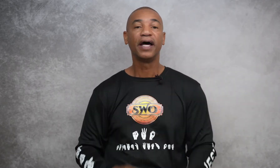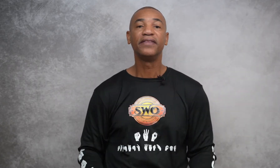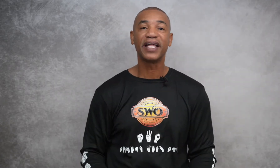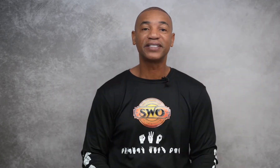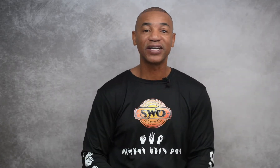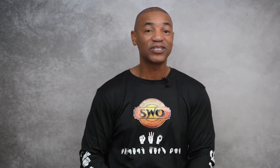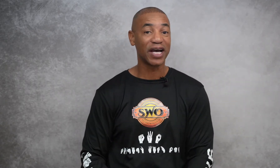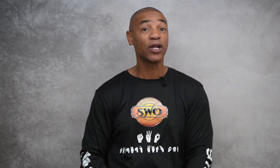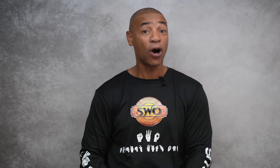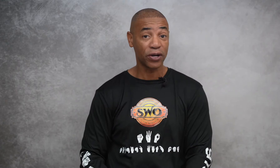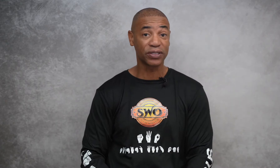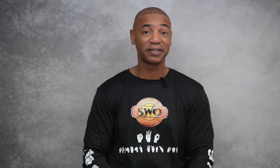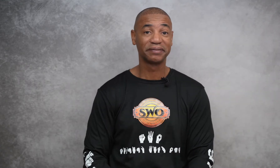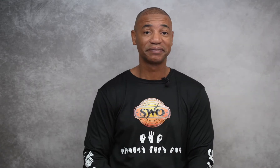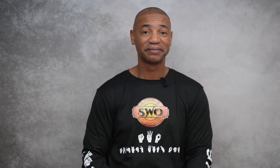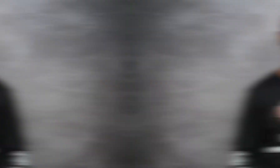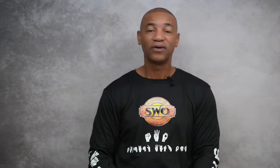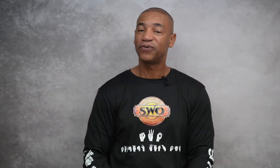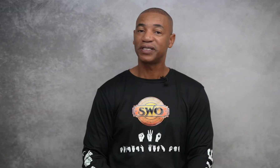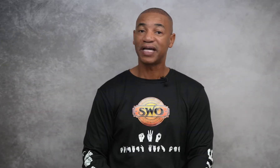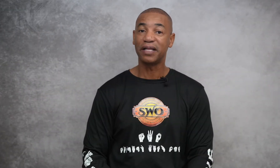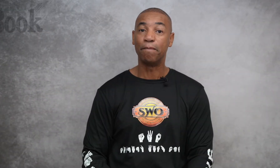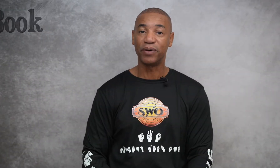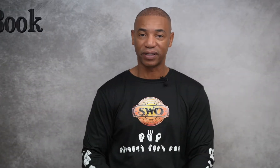That is how you sign art. For the sign book,